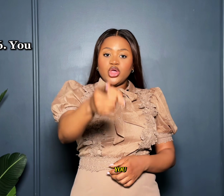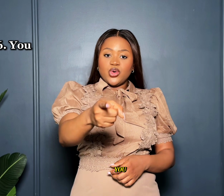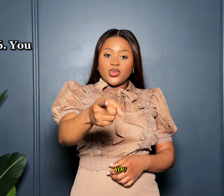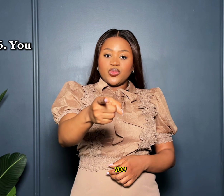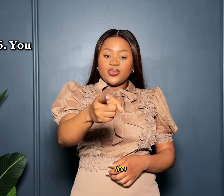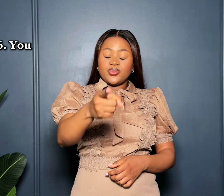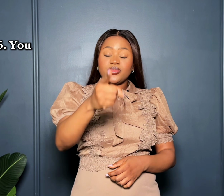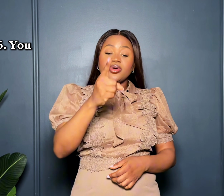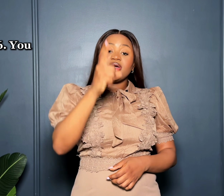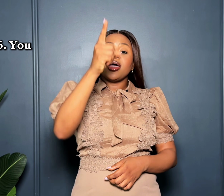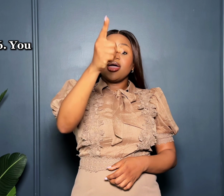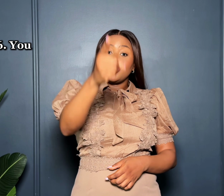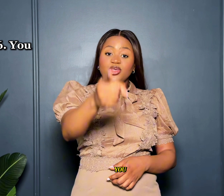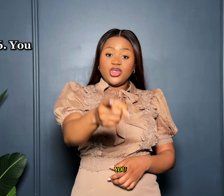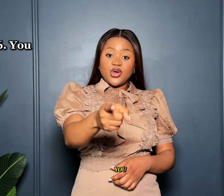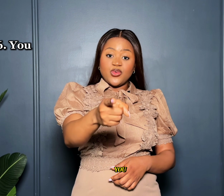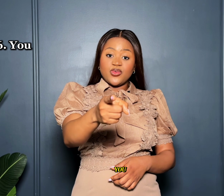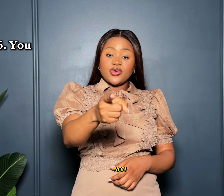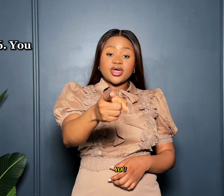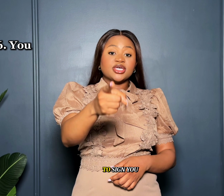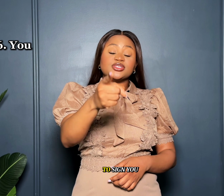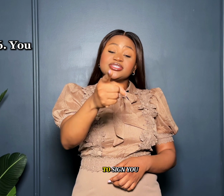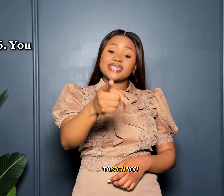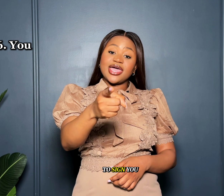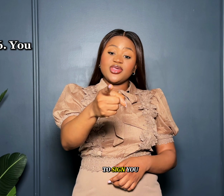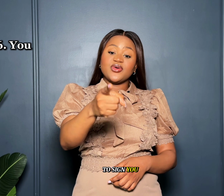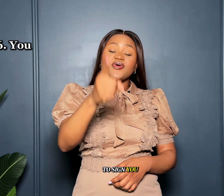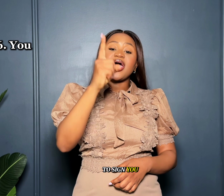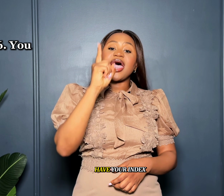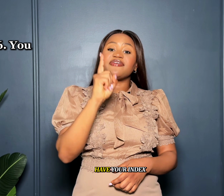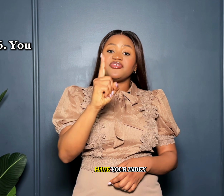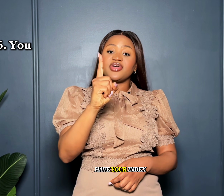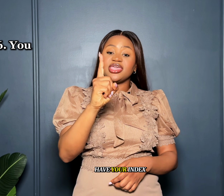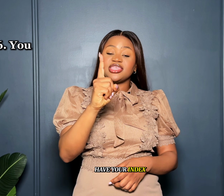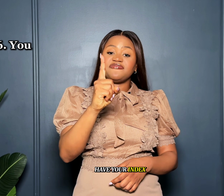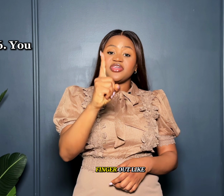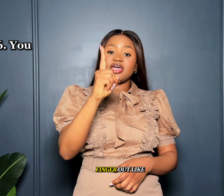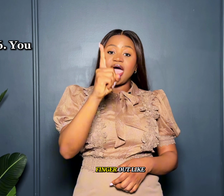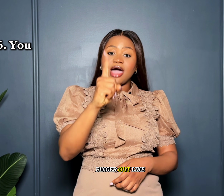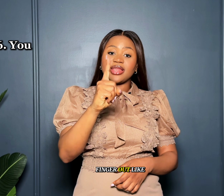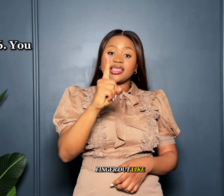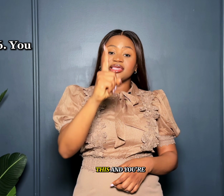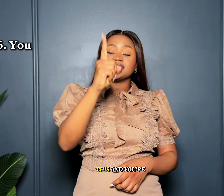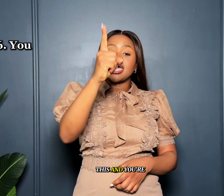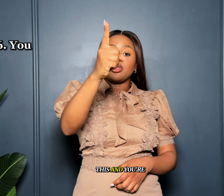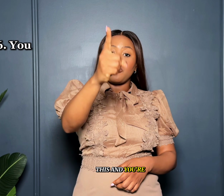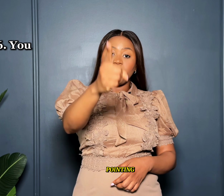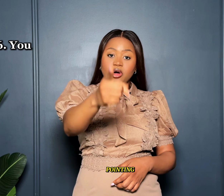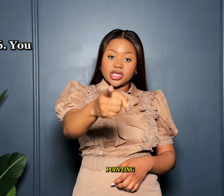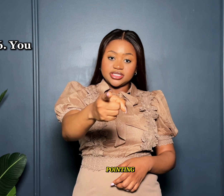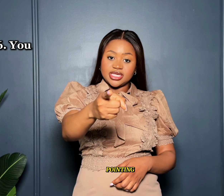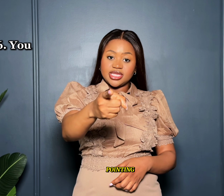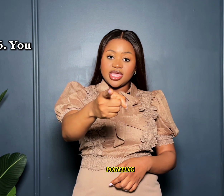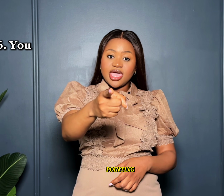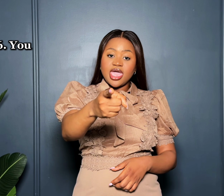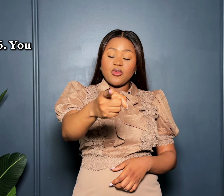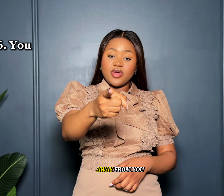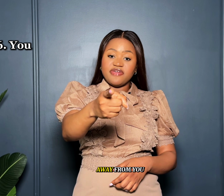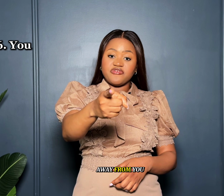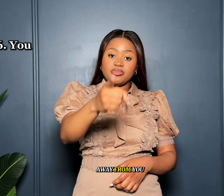You. You. To sign you, have your index finger out like this, and you're pointing away from